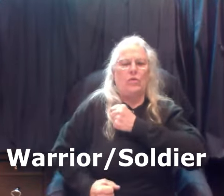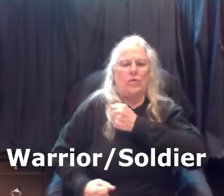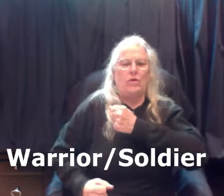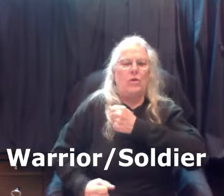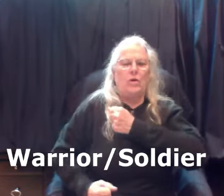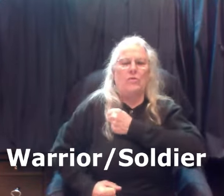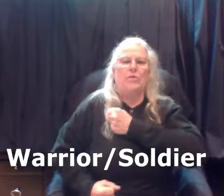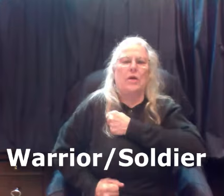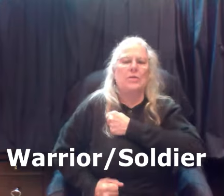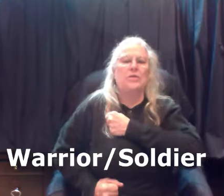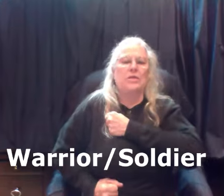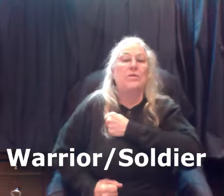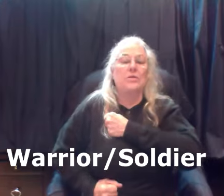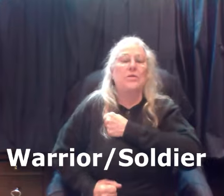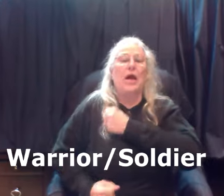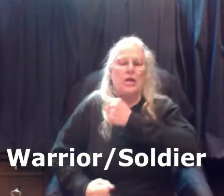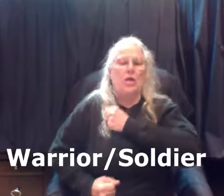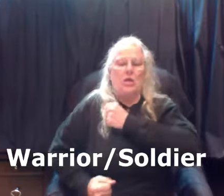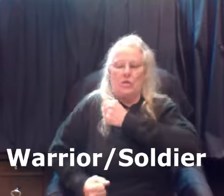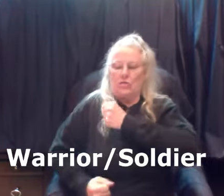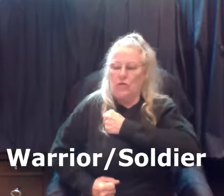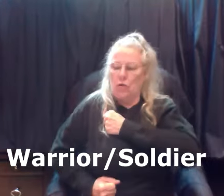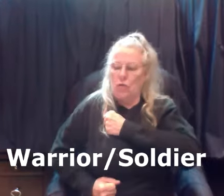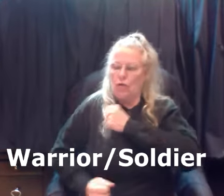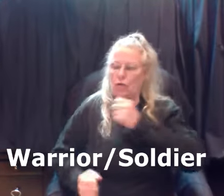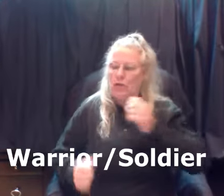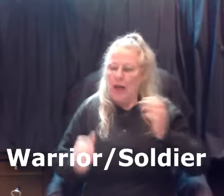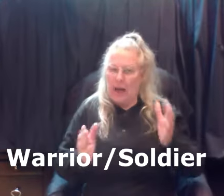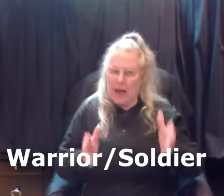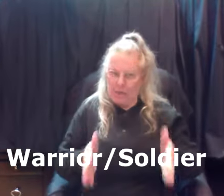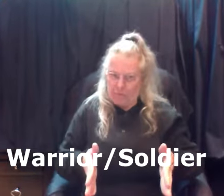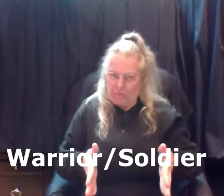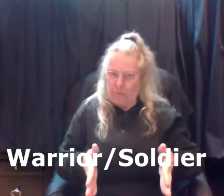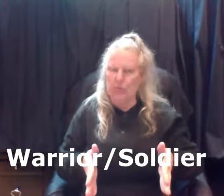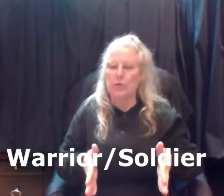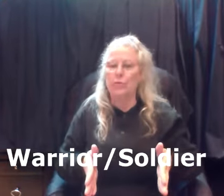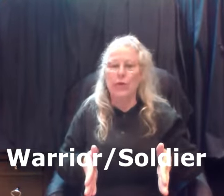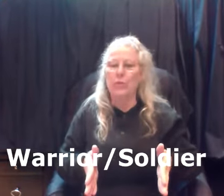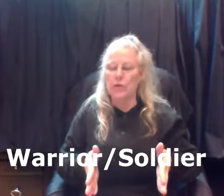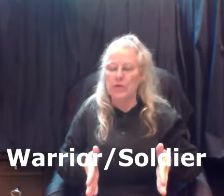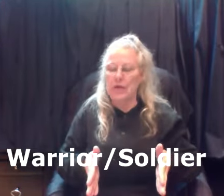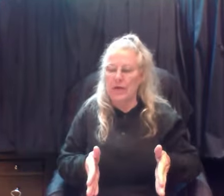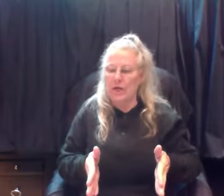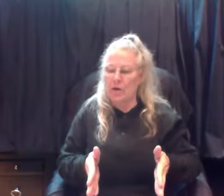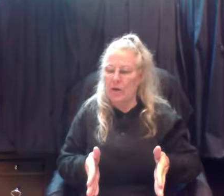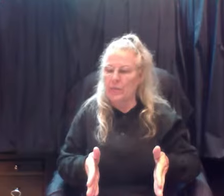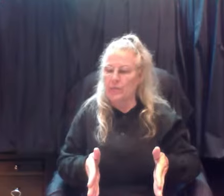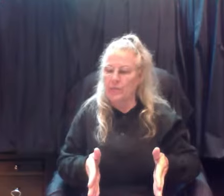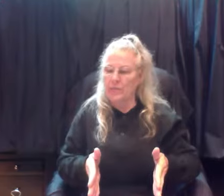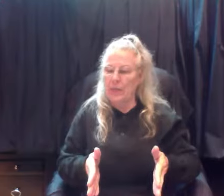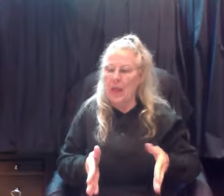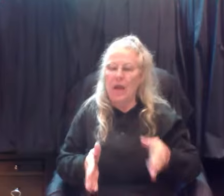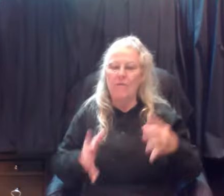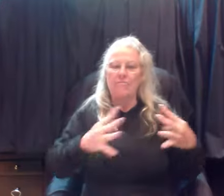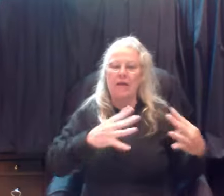their guns at their side. Soldiers. And you can put the person ending on it. Fighting.